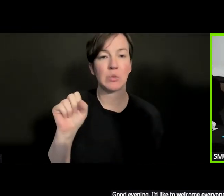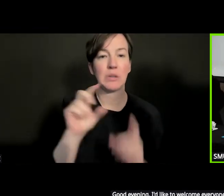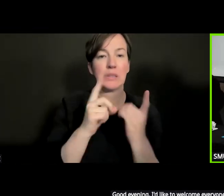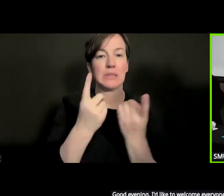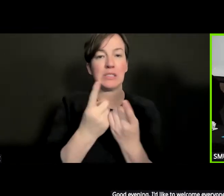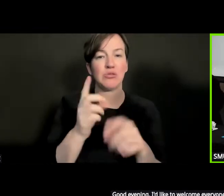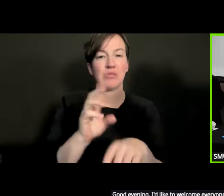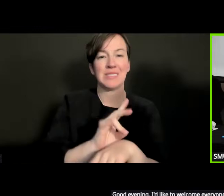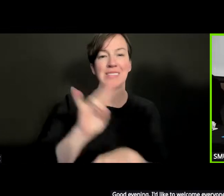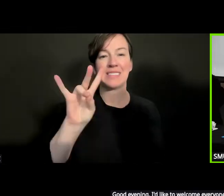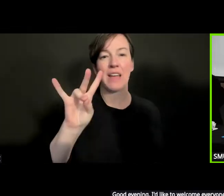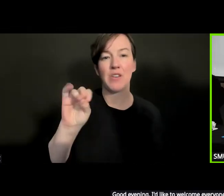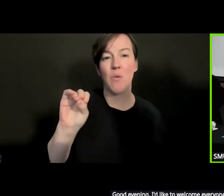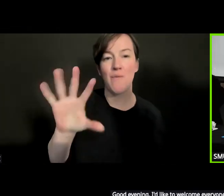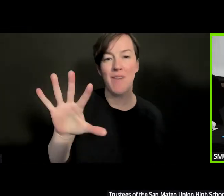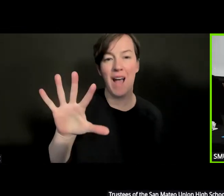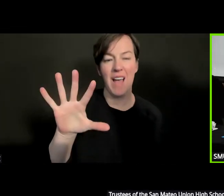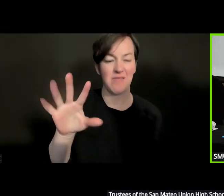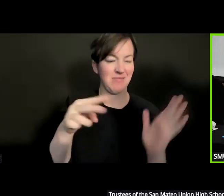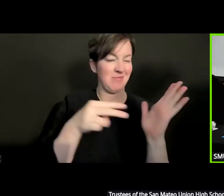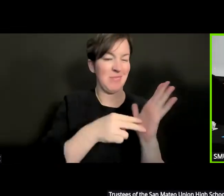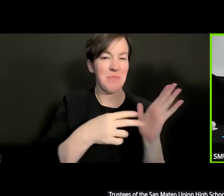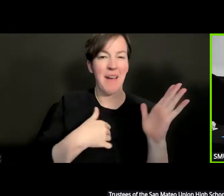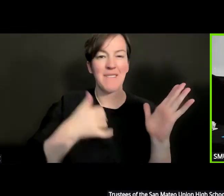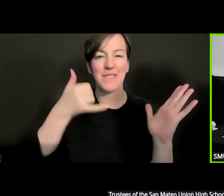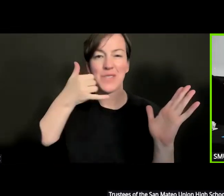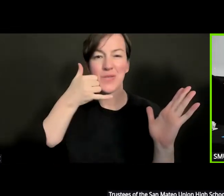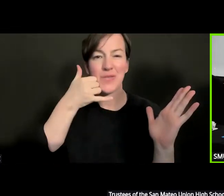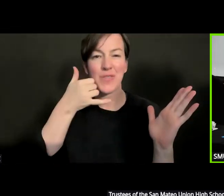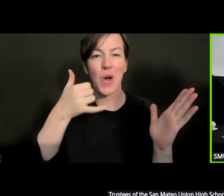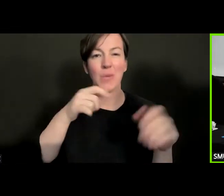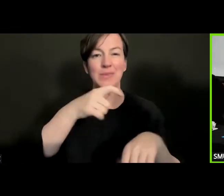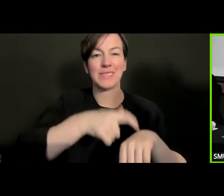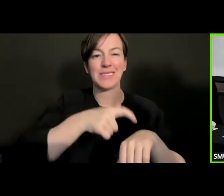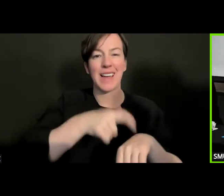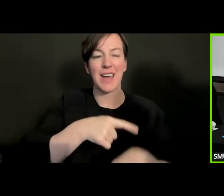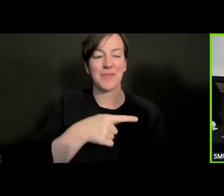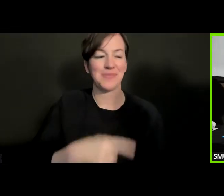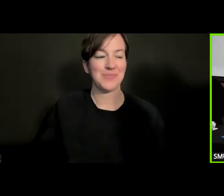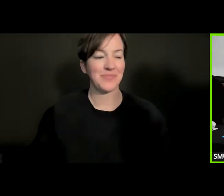7:05 per my cell phone. You're doing great. Here.